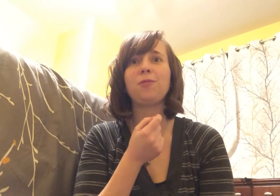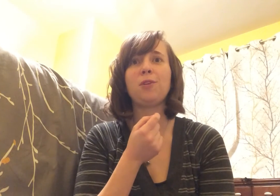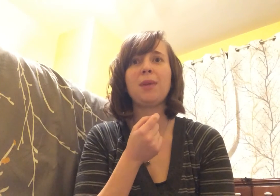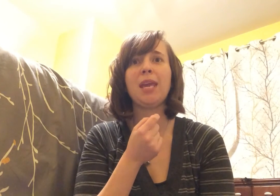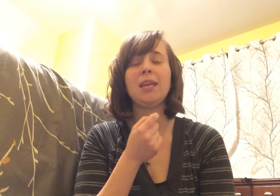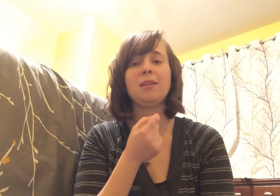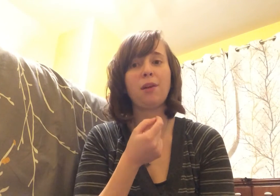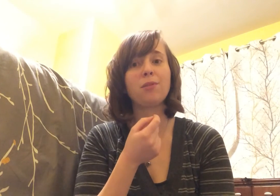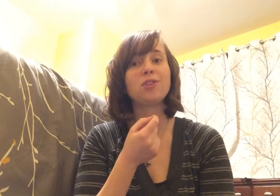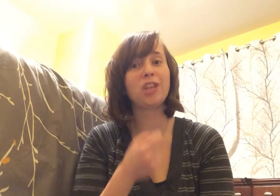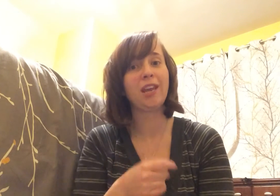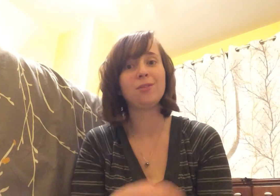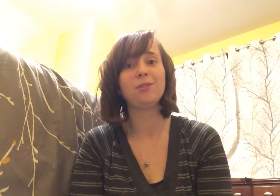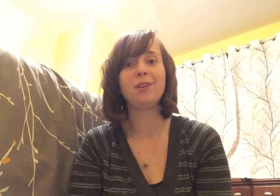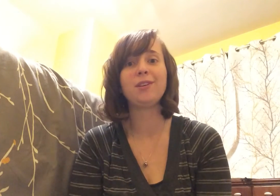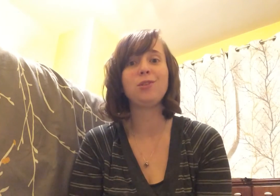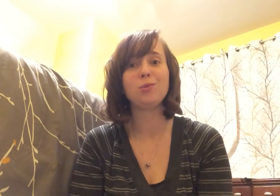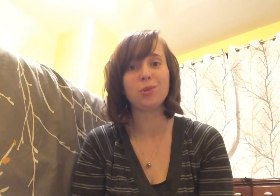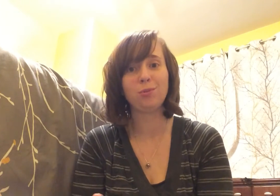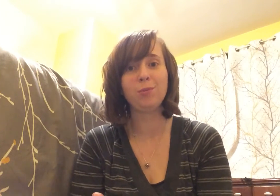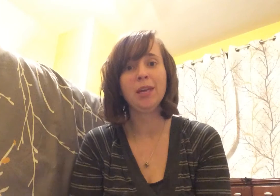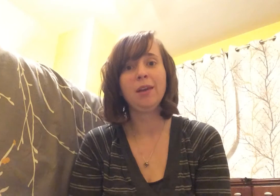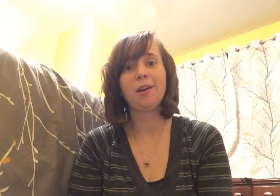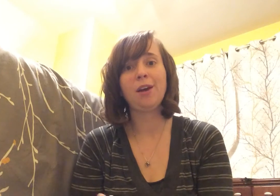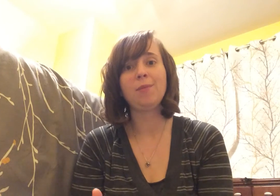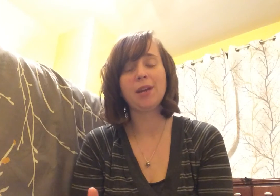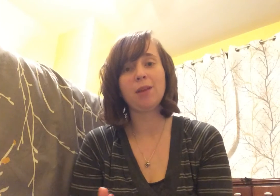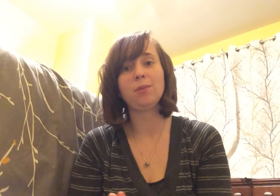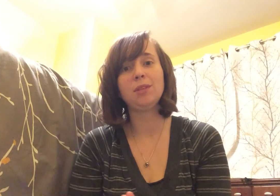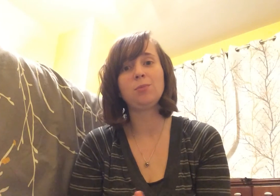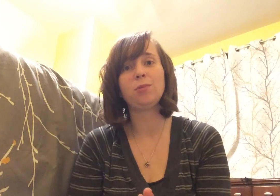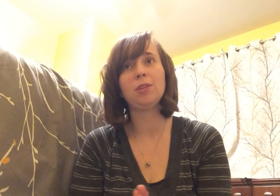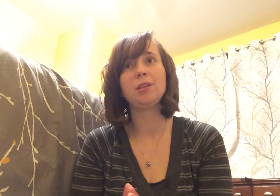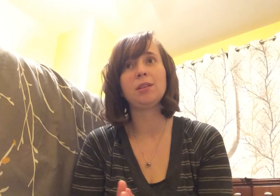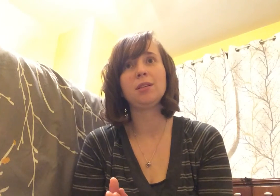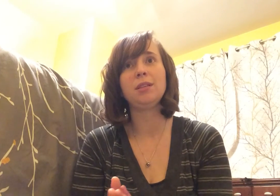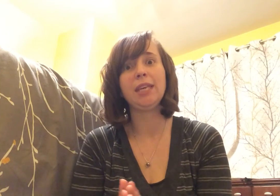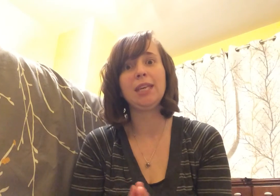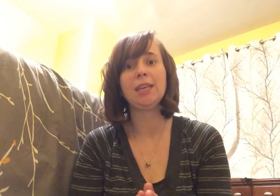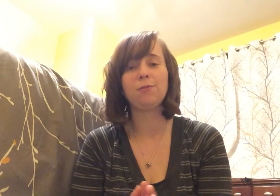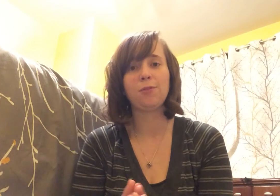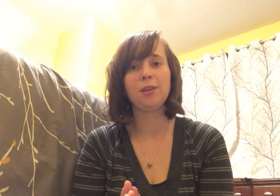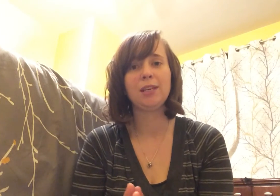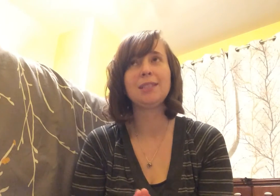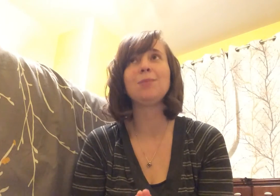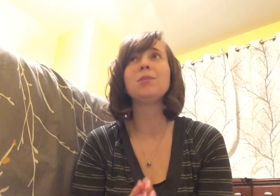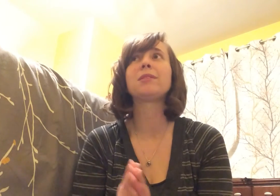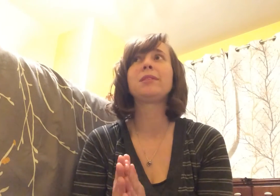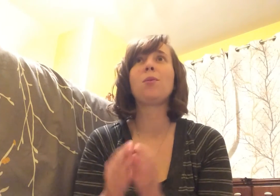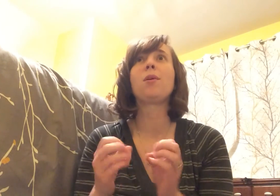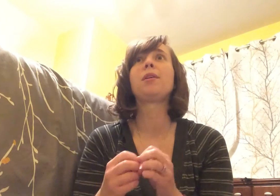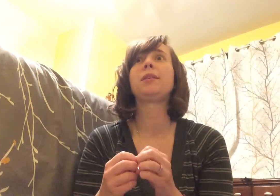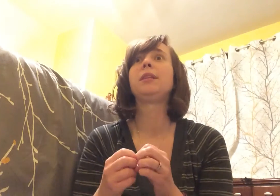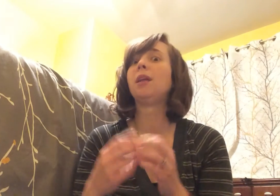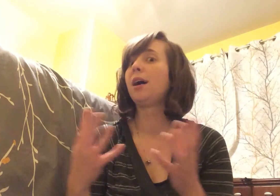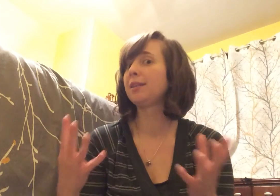from another channel on YouTube that I will put the link in for it, because there were a lot of